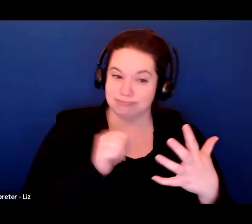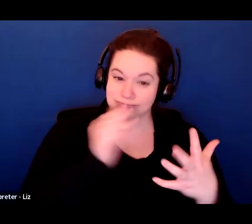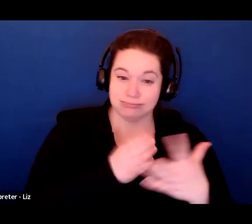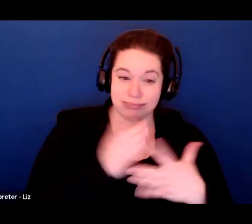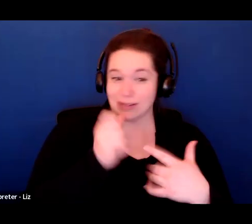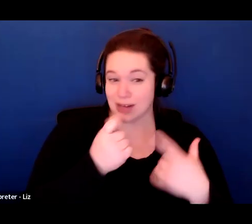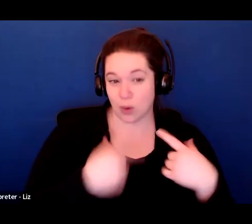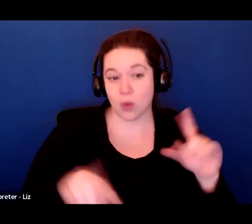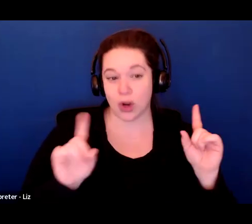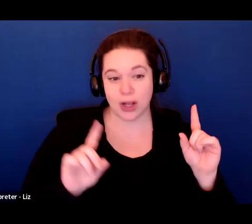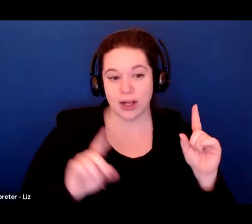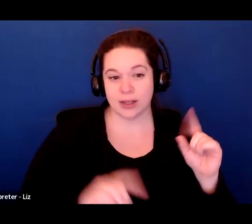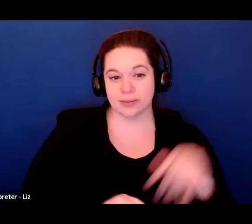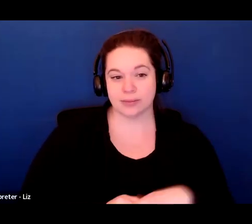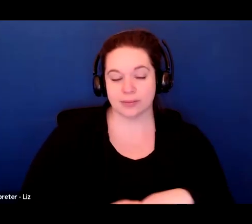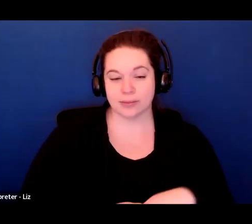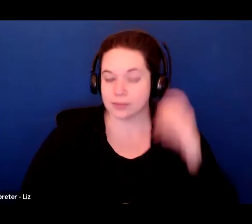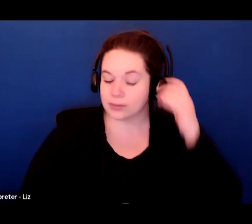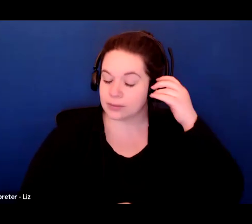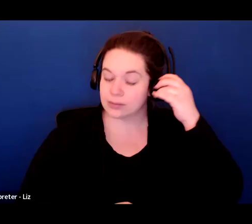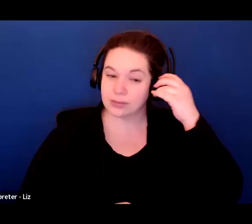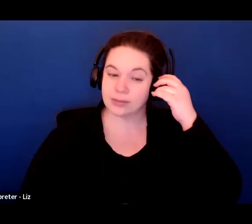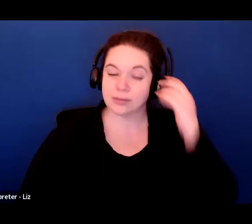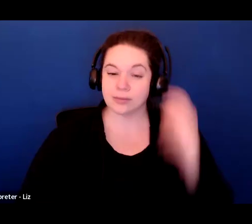they want to try that out. Um,